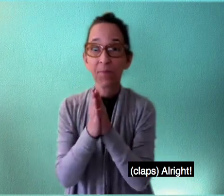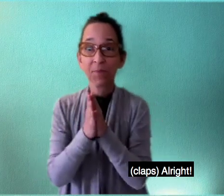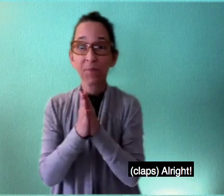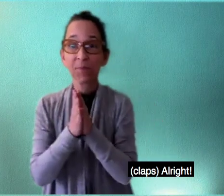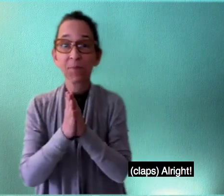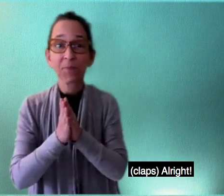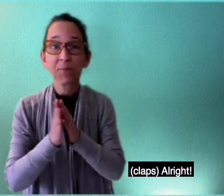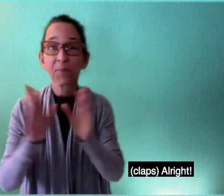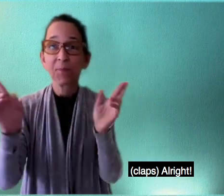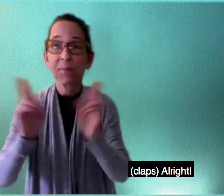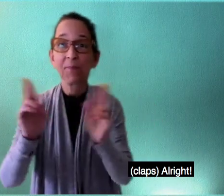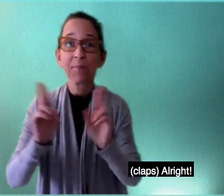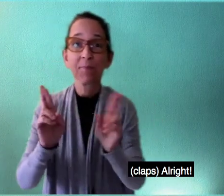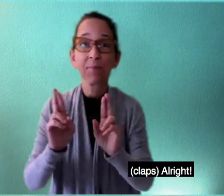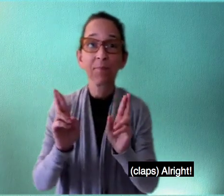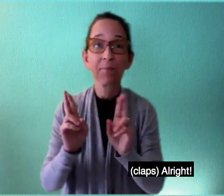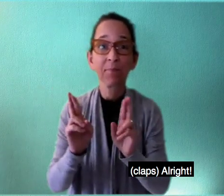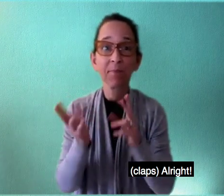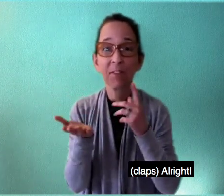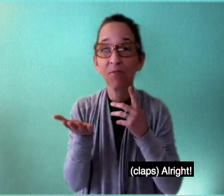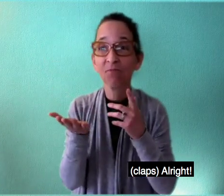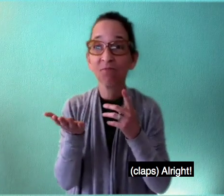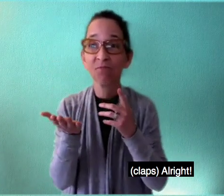All right,